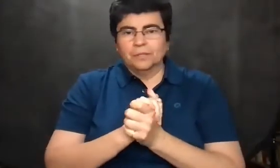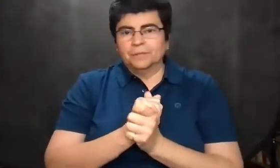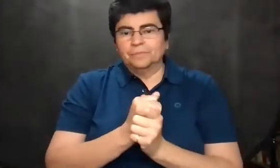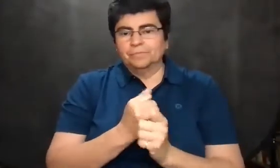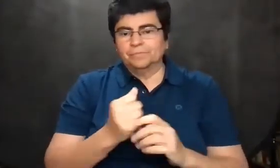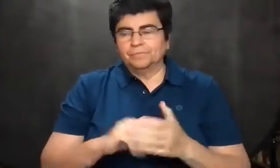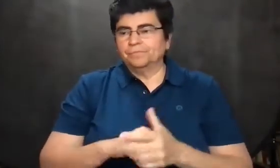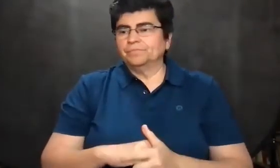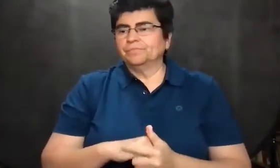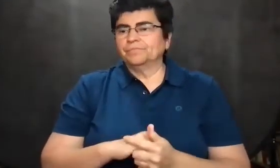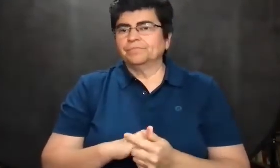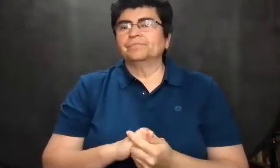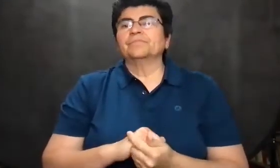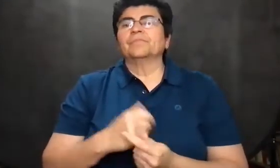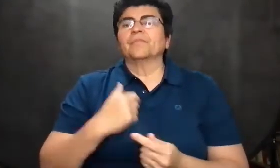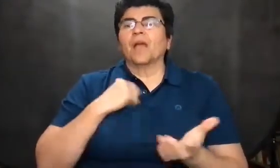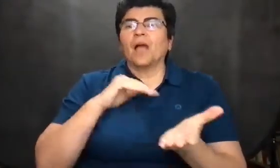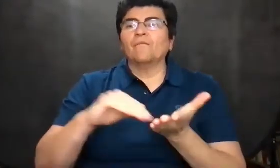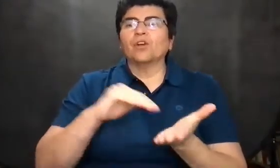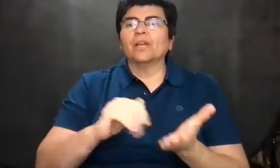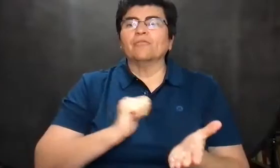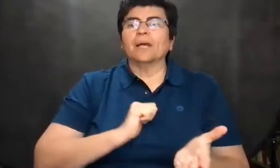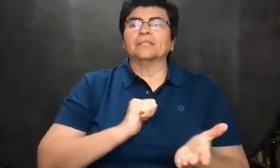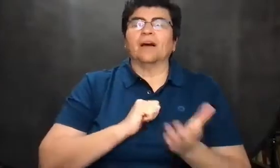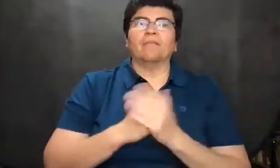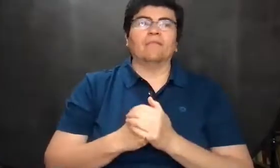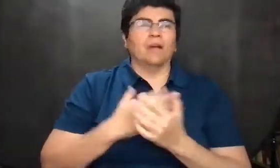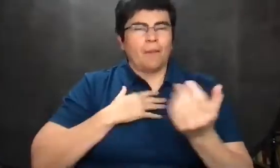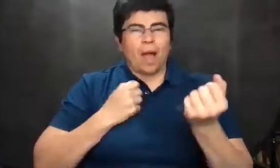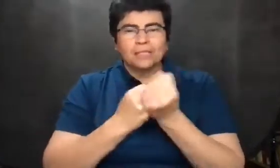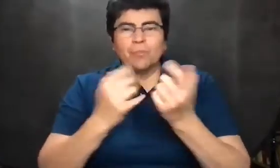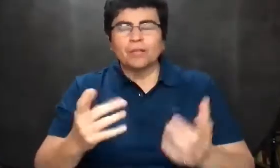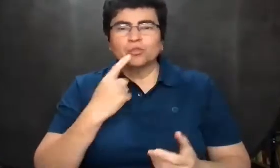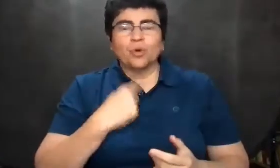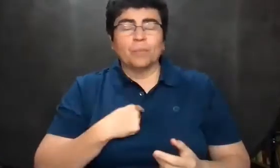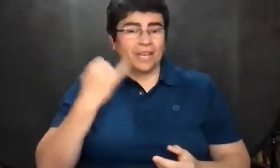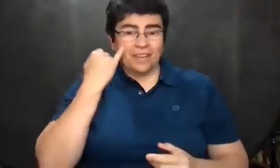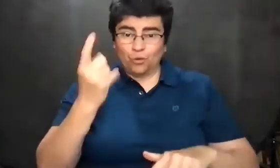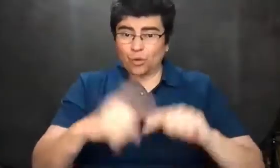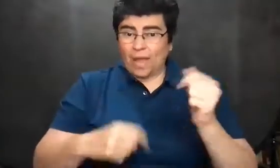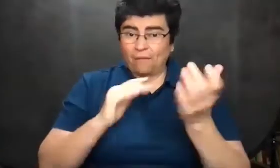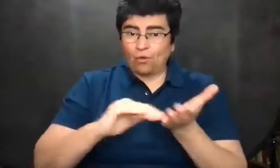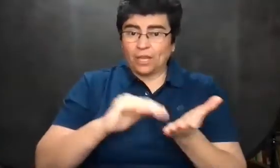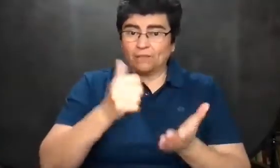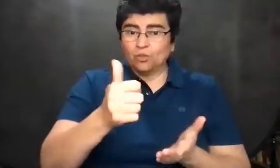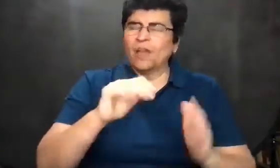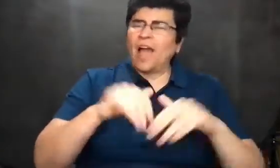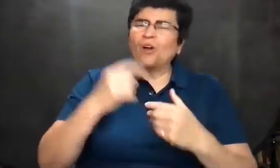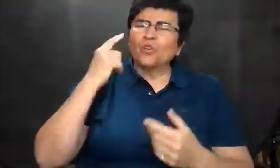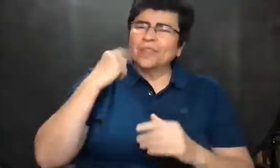you know, did I forgive myself? I did, because my sponsor said to me, if you can't forgive yourself, how do you think you can ask other people to forgive you,